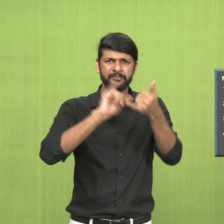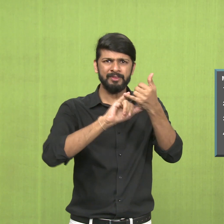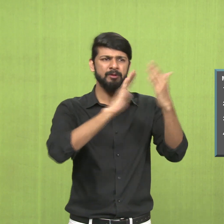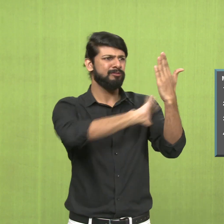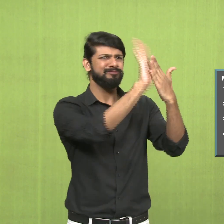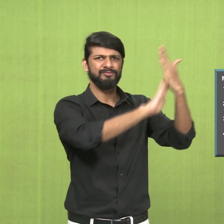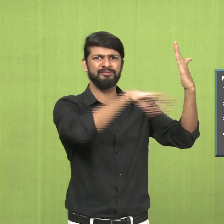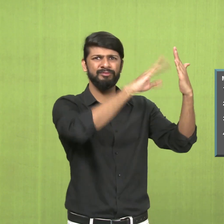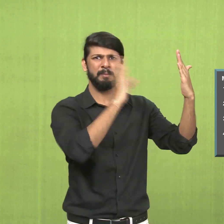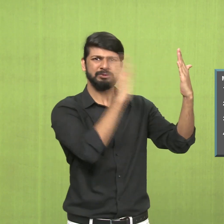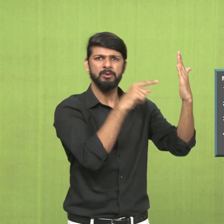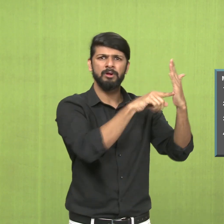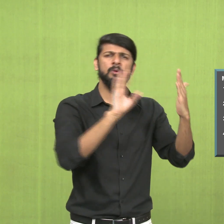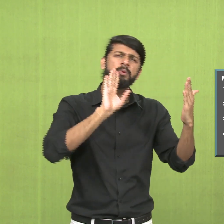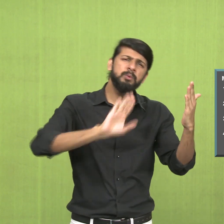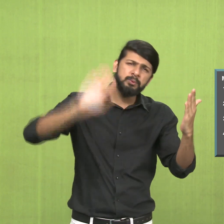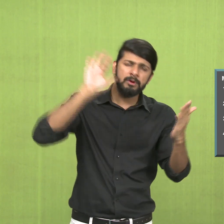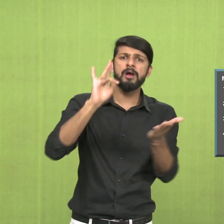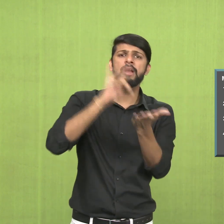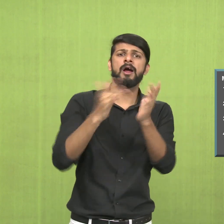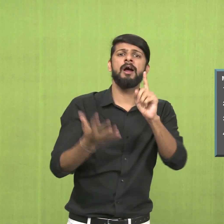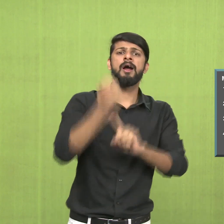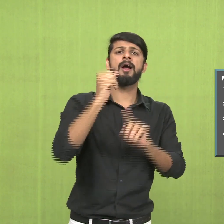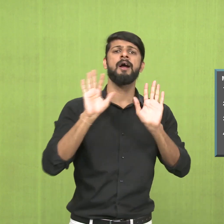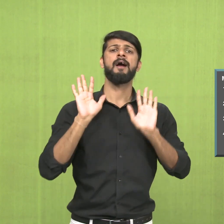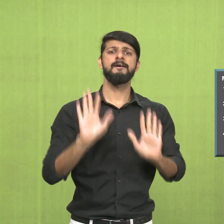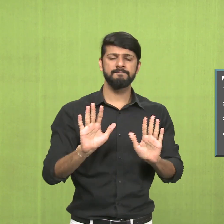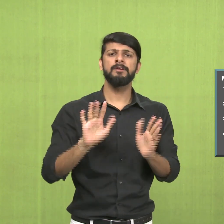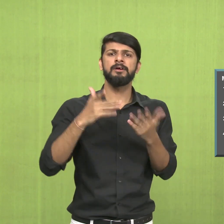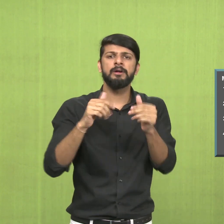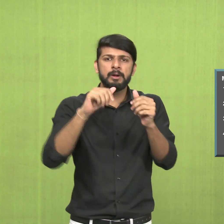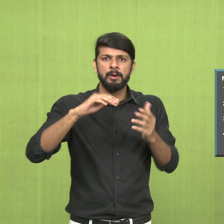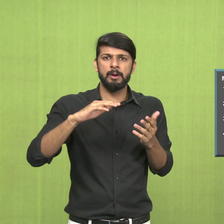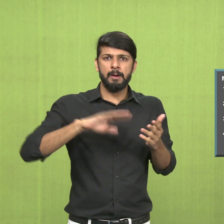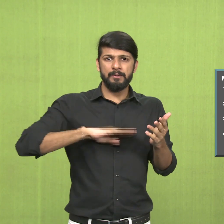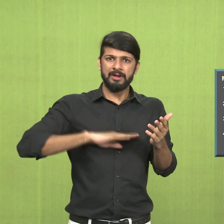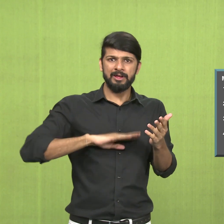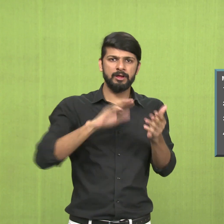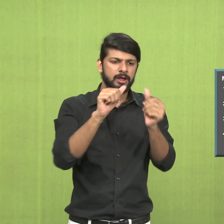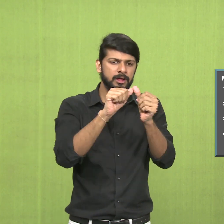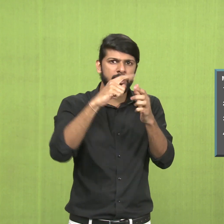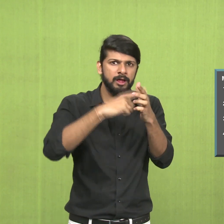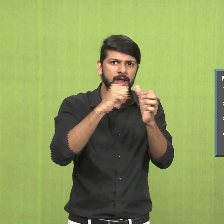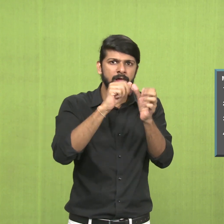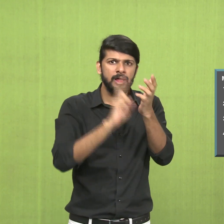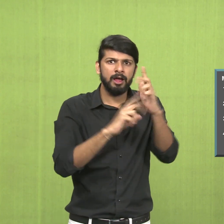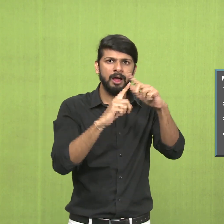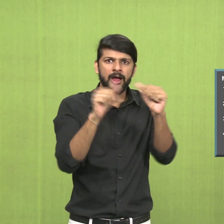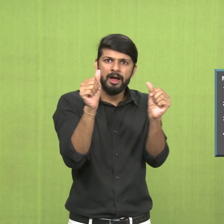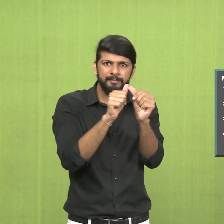Ancient murals have also been found at the caves of